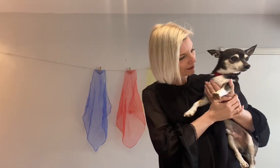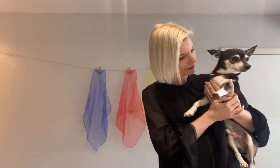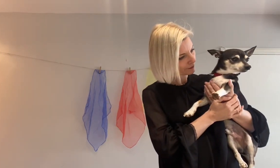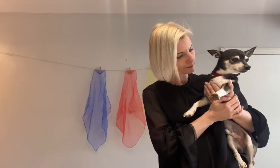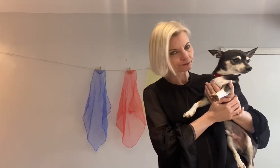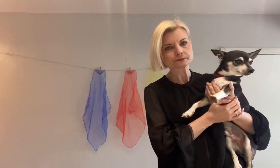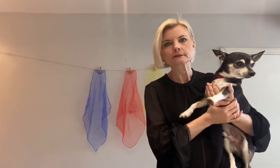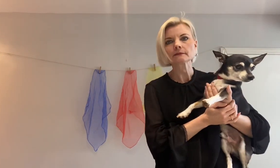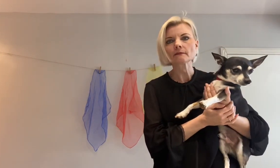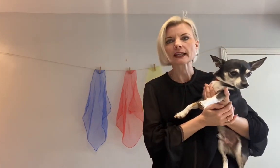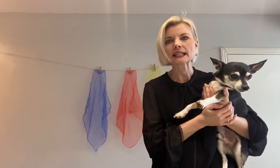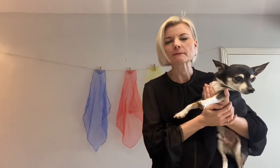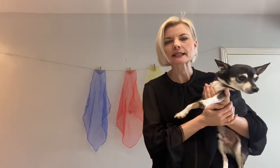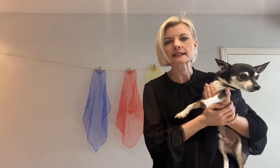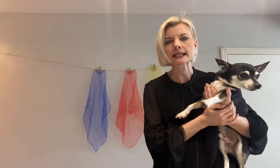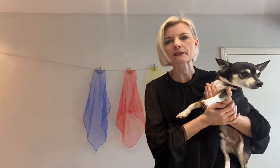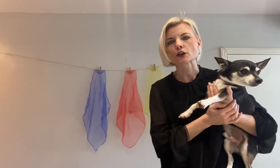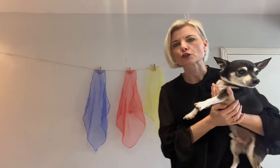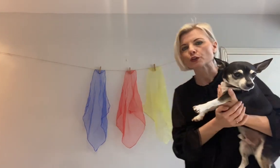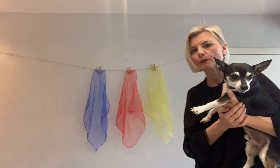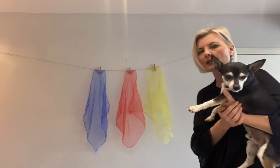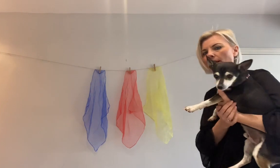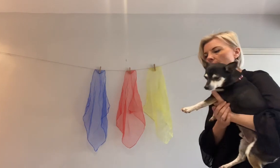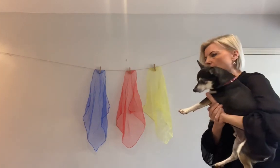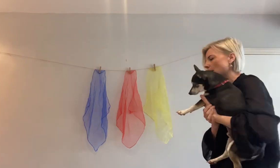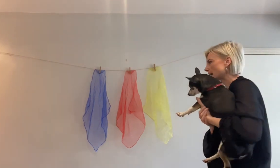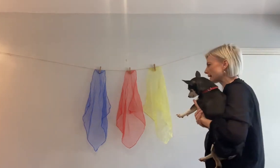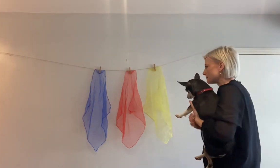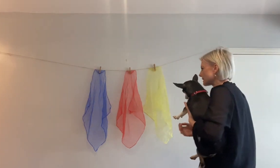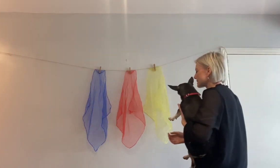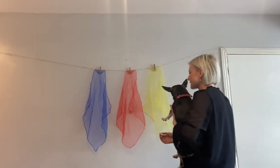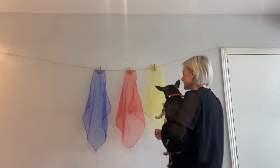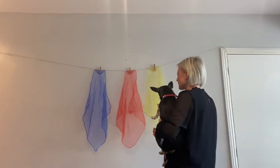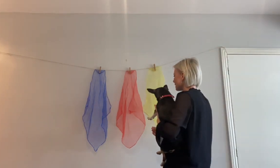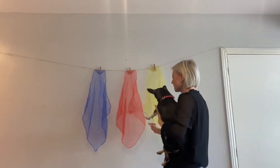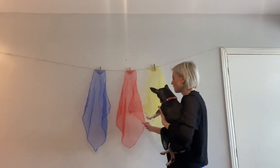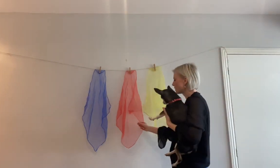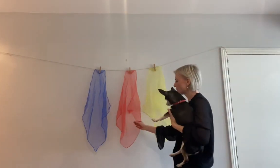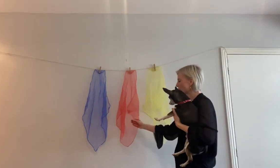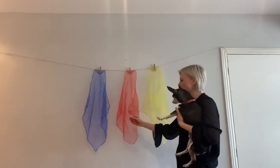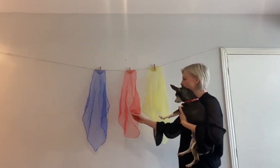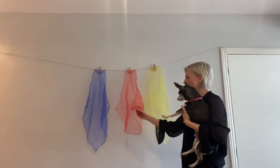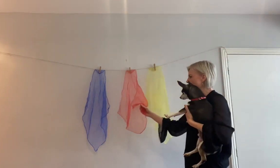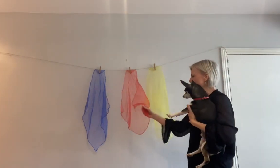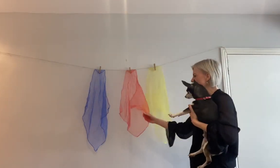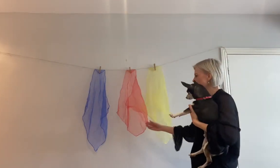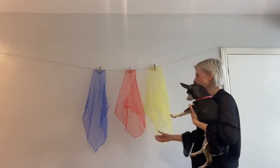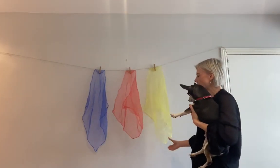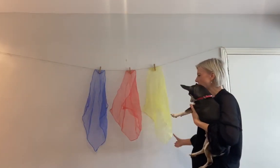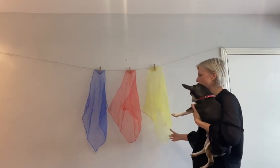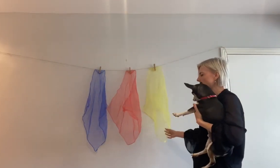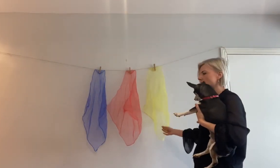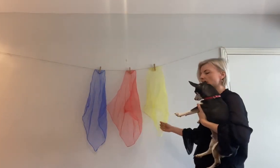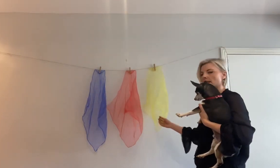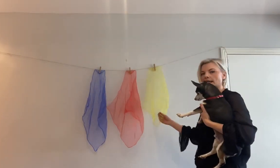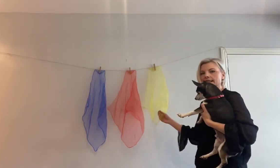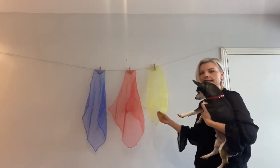Ralph? And he mixed together two colours. He mixed together red and